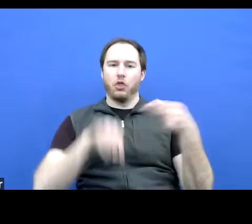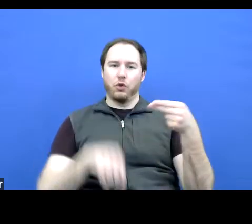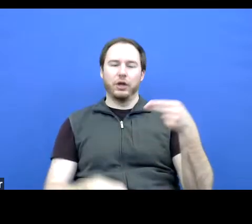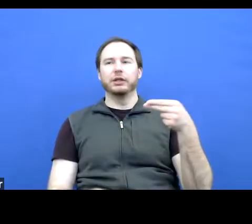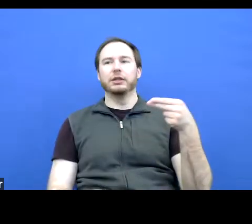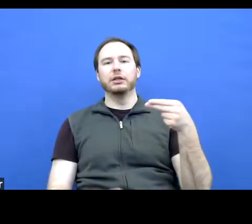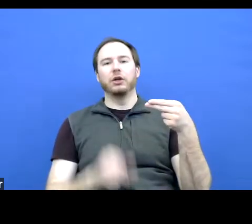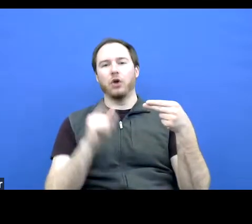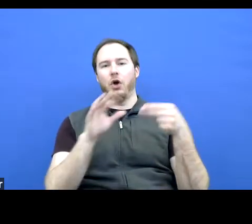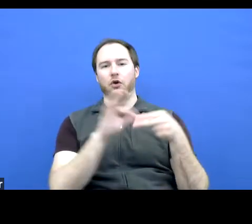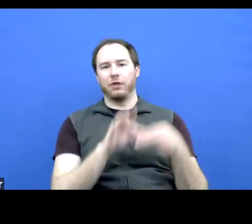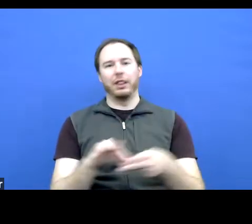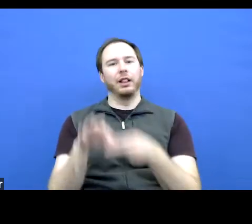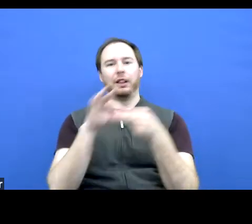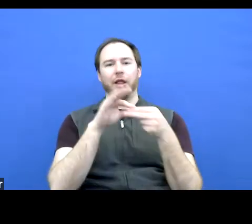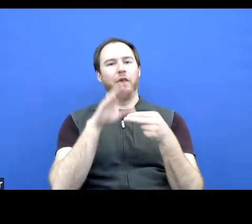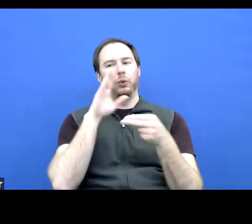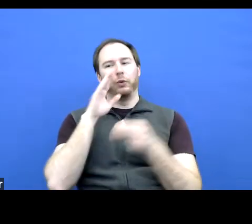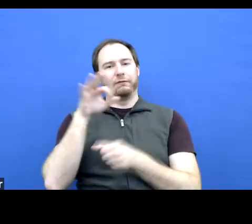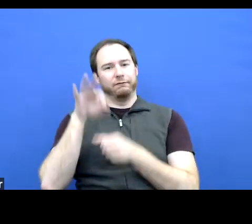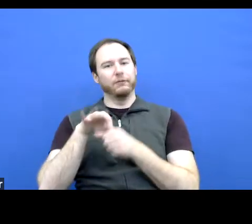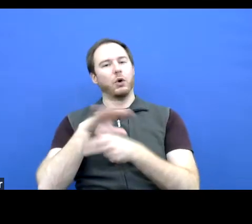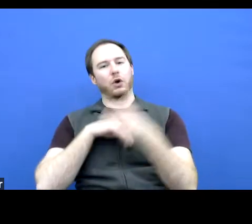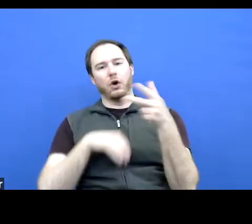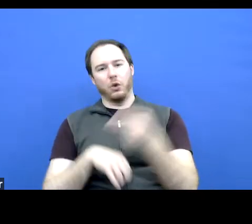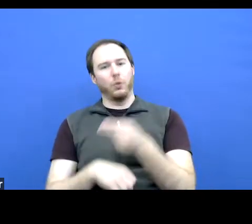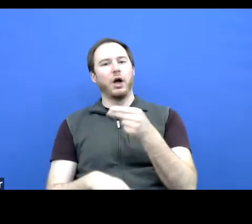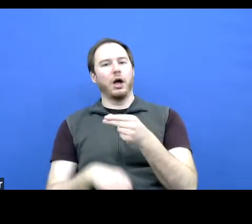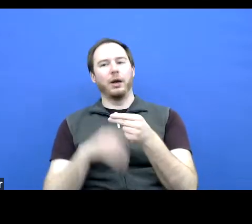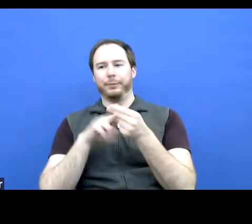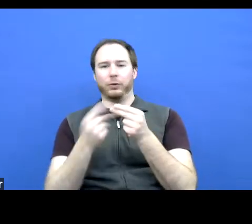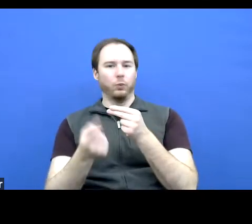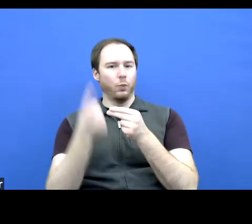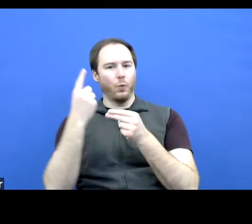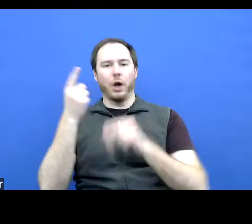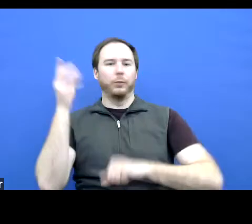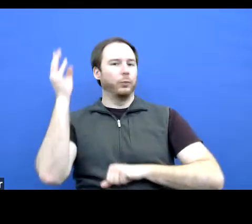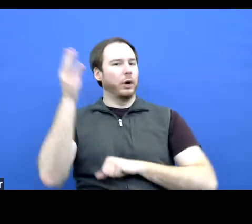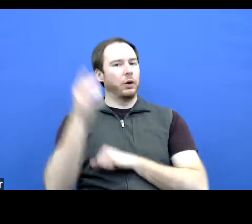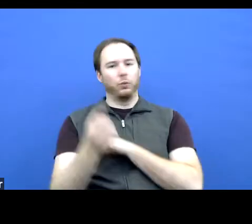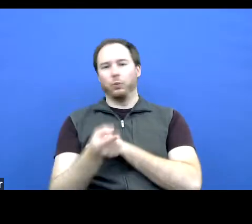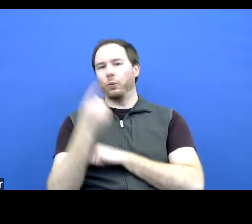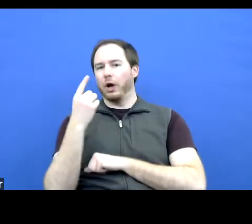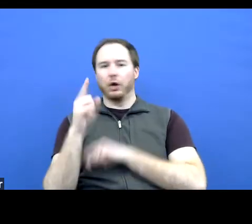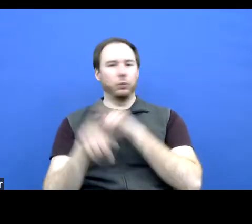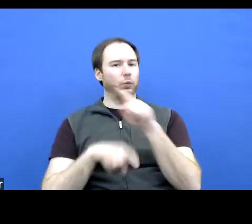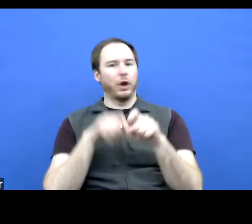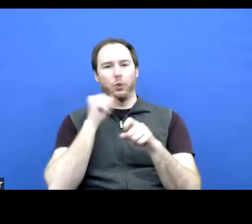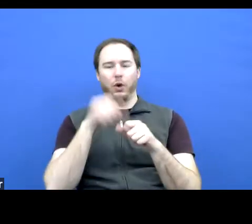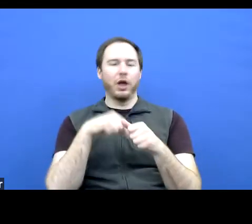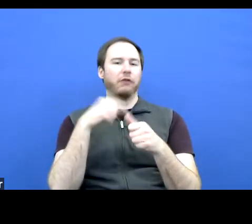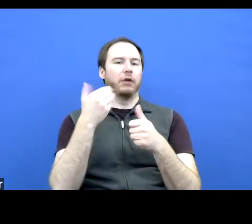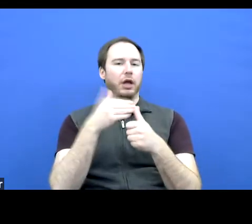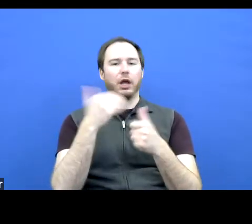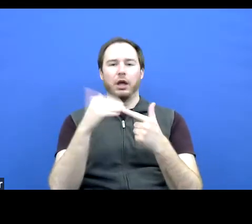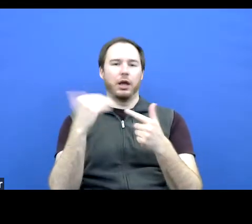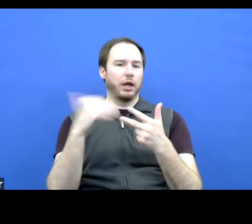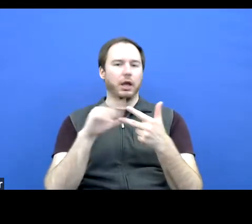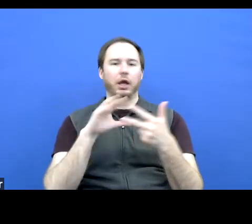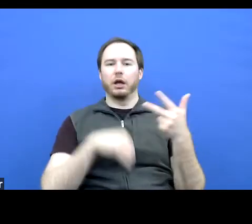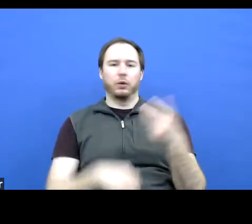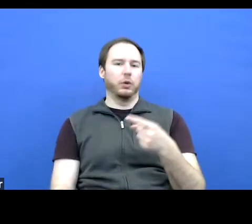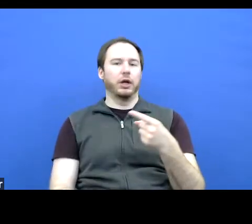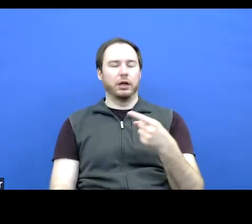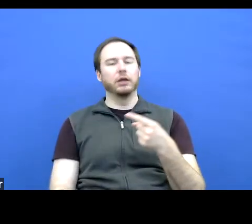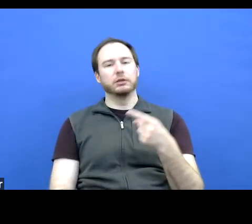all interrelated. We're going to treat them all as one and have one presentation, one set of questions, whole 9 yards. But I'll read